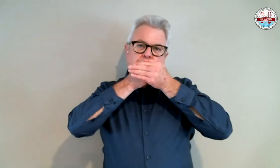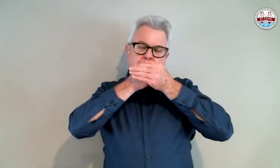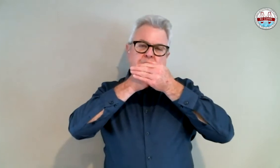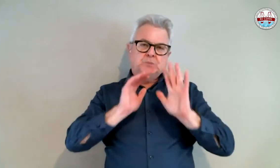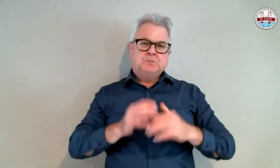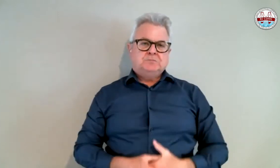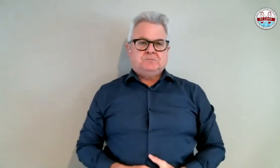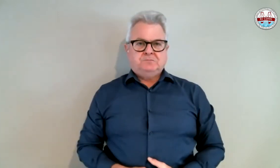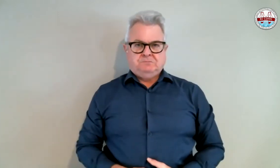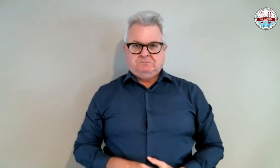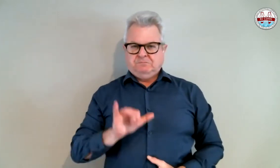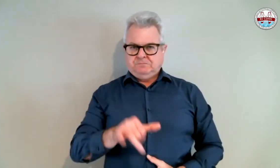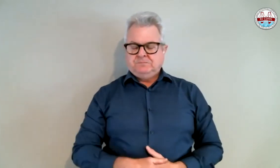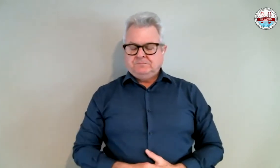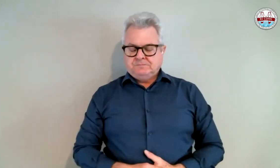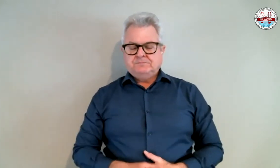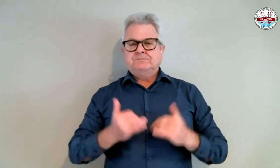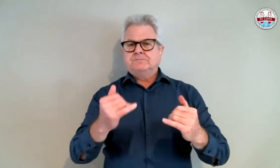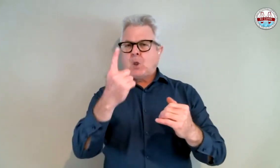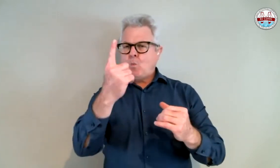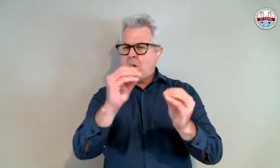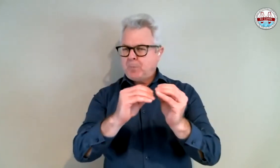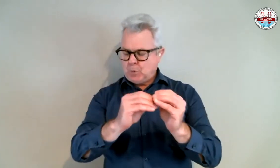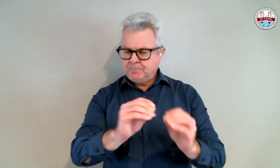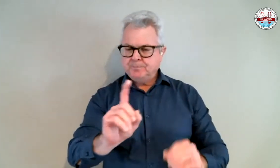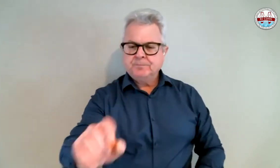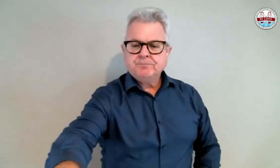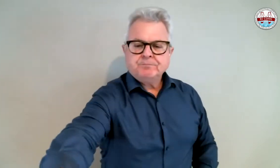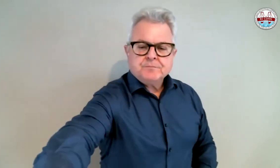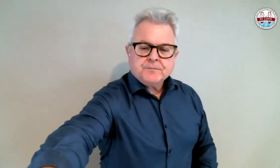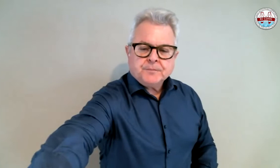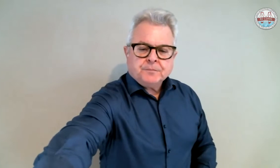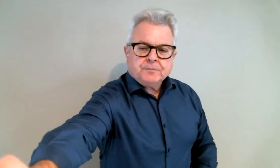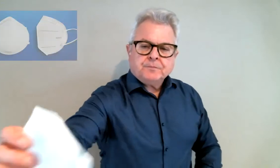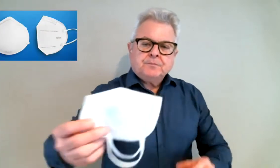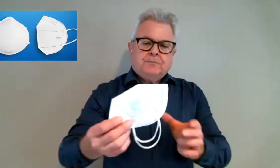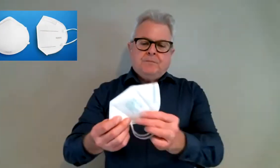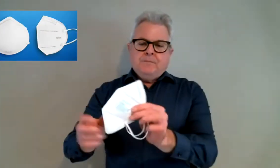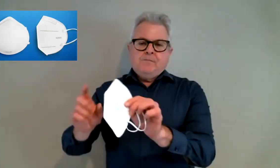or a cafeteria, you should wear 2 masks when you're in an area where public congregation is going on.